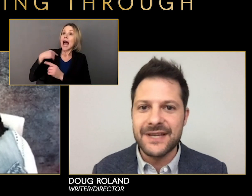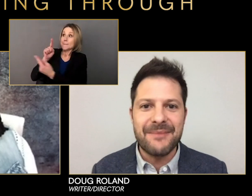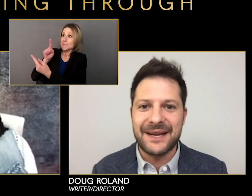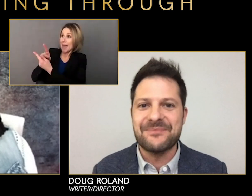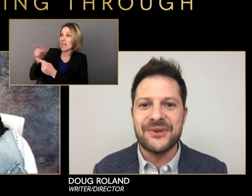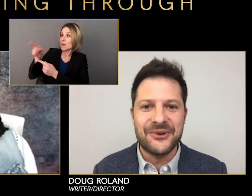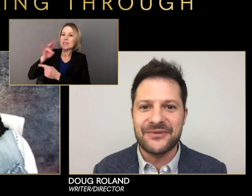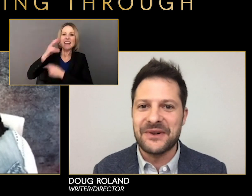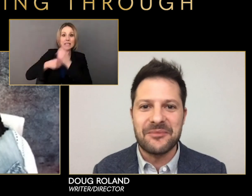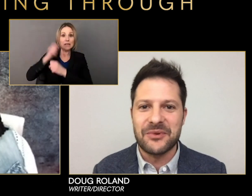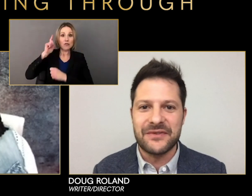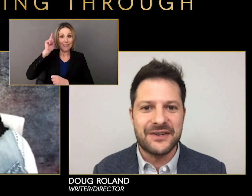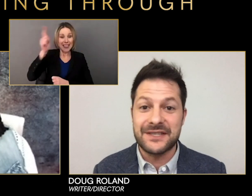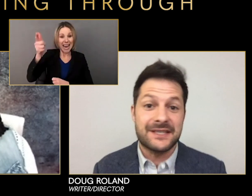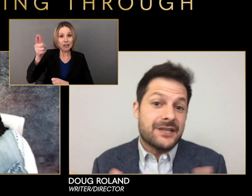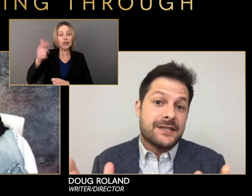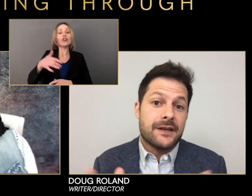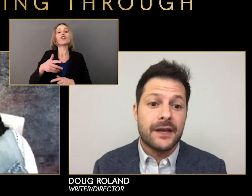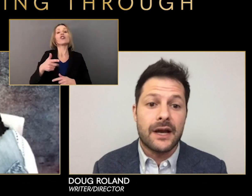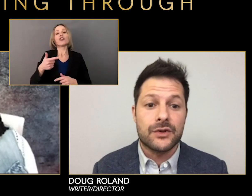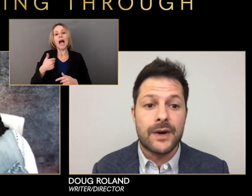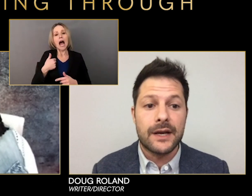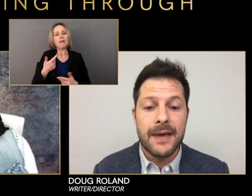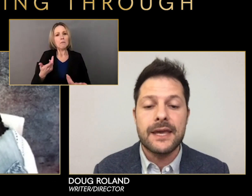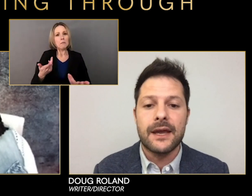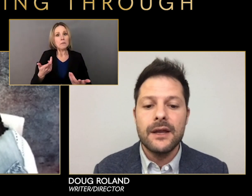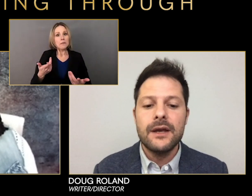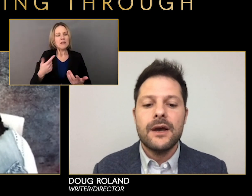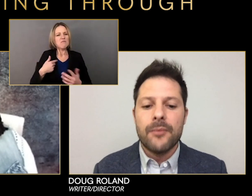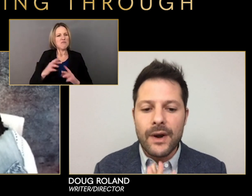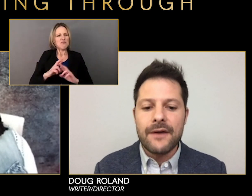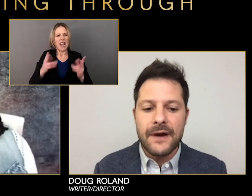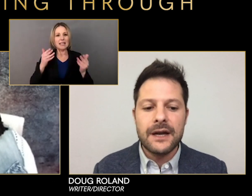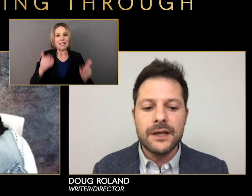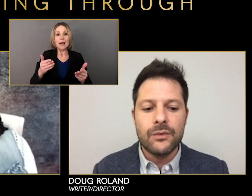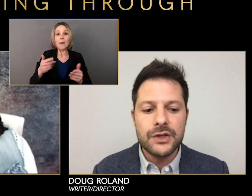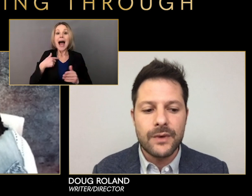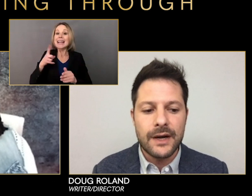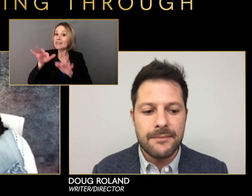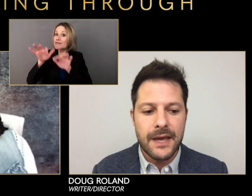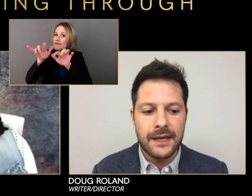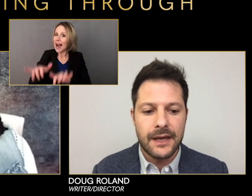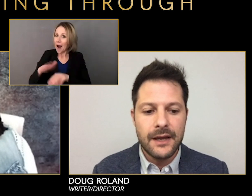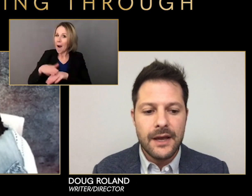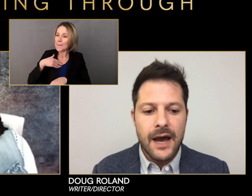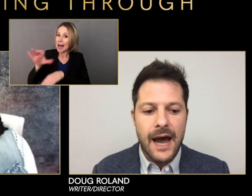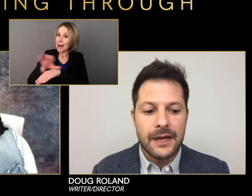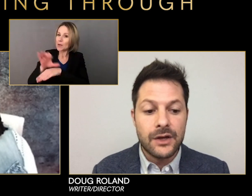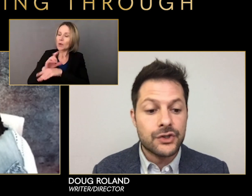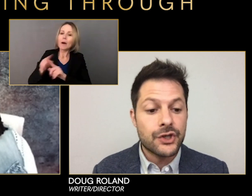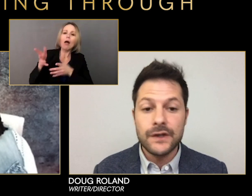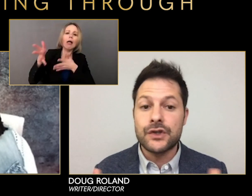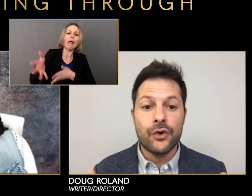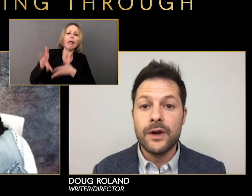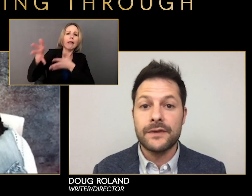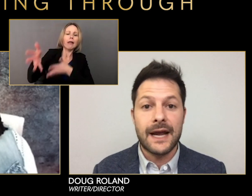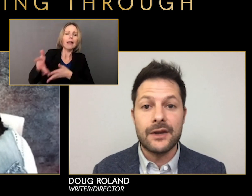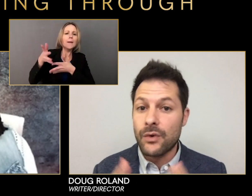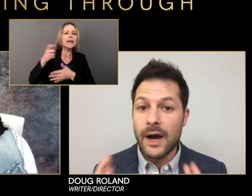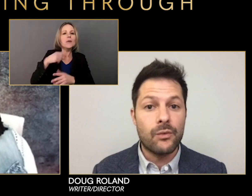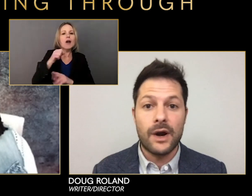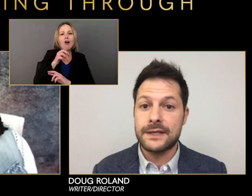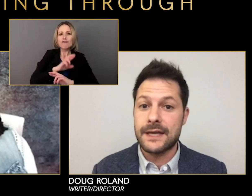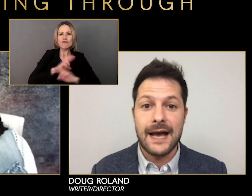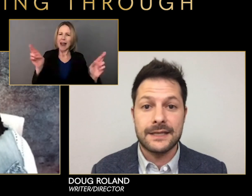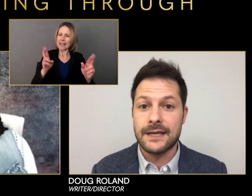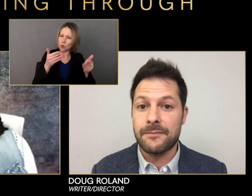but it lived on my computer for a number of years because I just didn't think I was ready to make it. But when I finally was ready to make it, I just intuitively, I